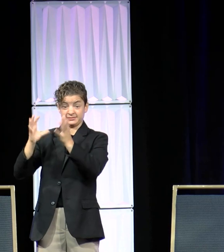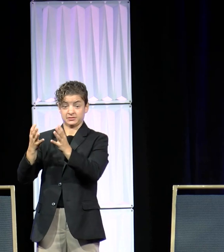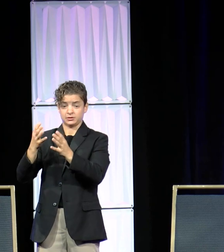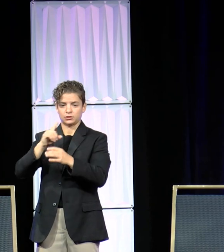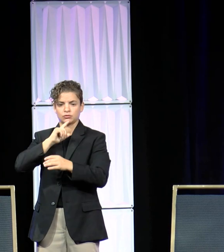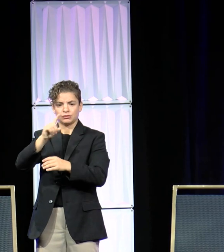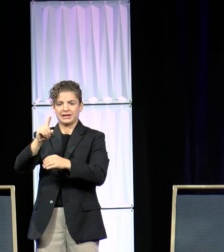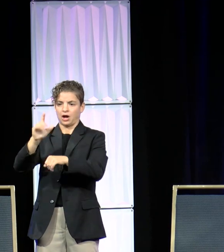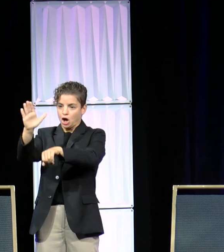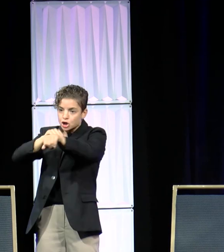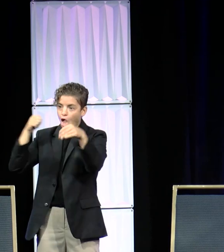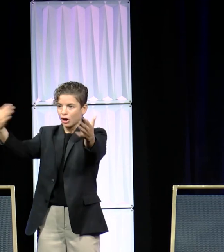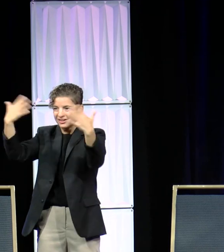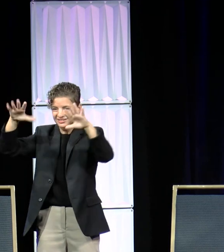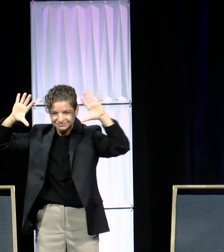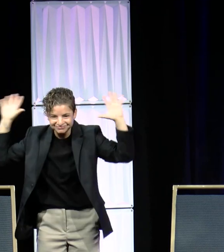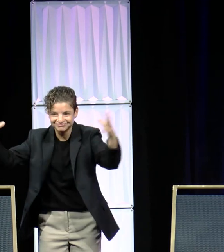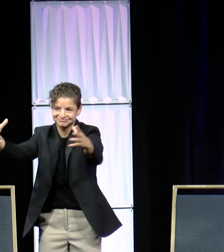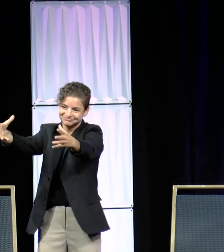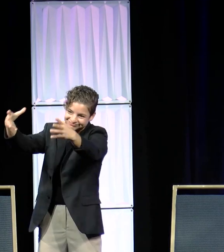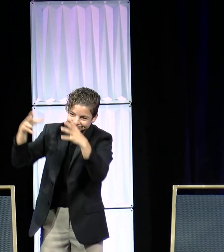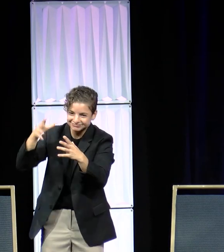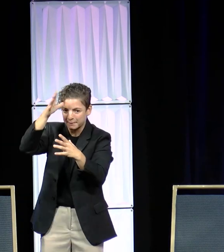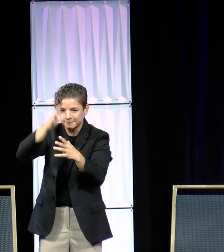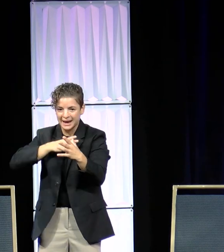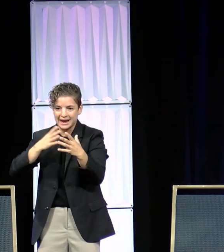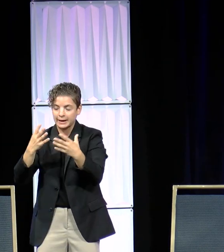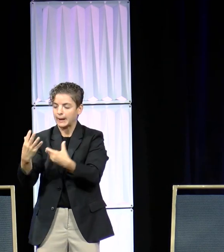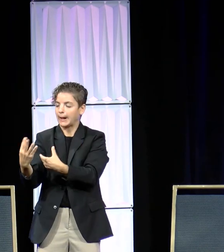it's a call to be.